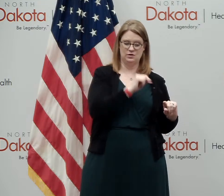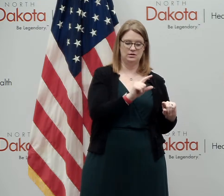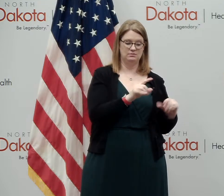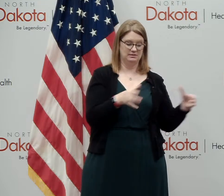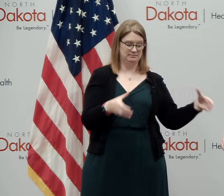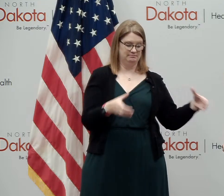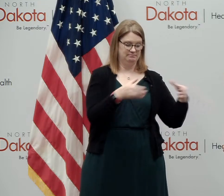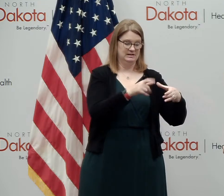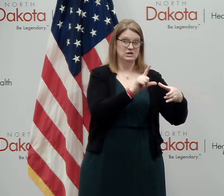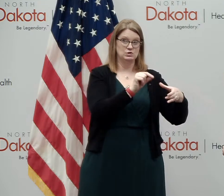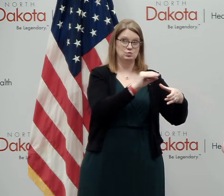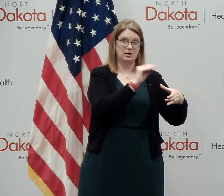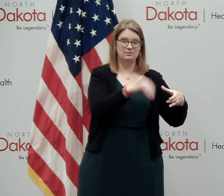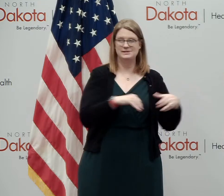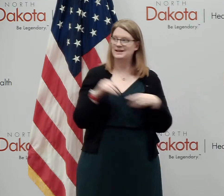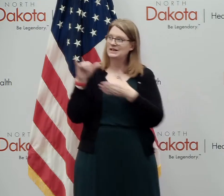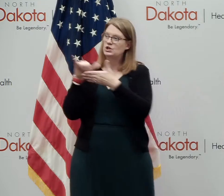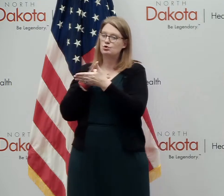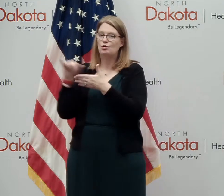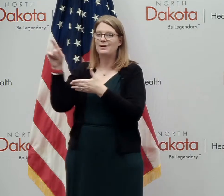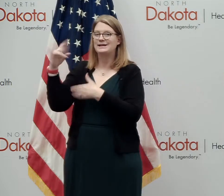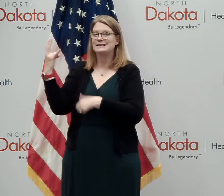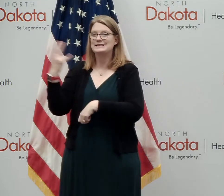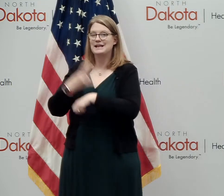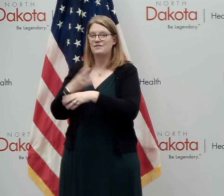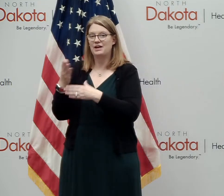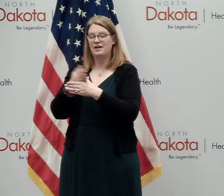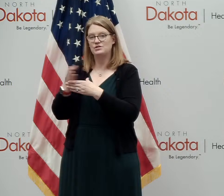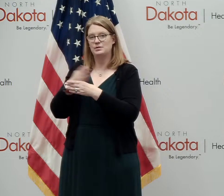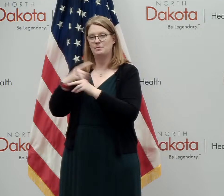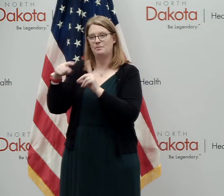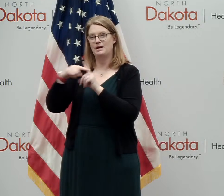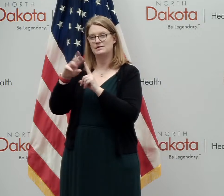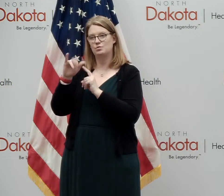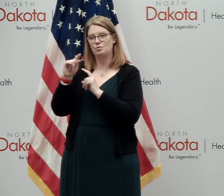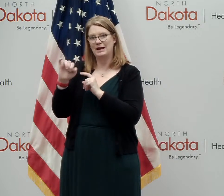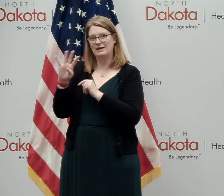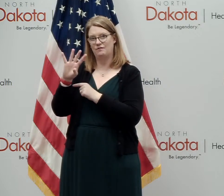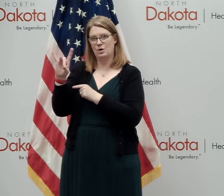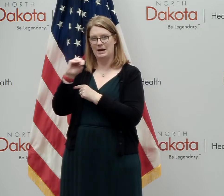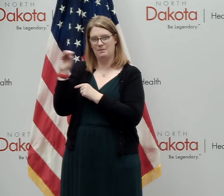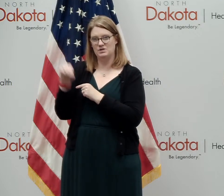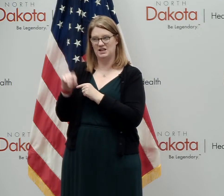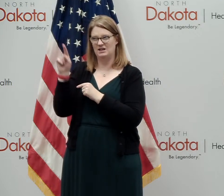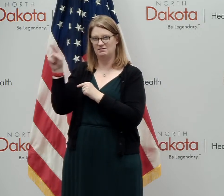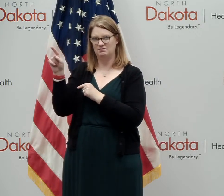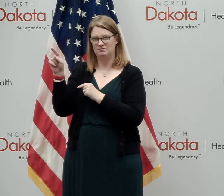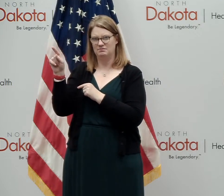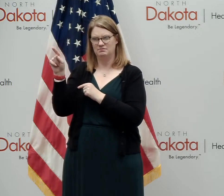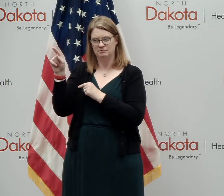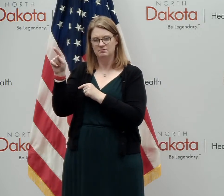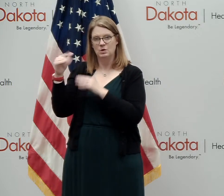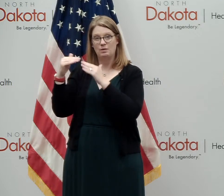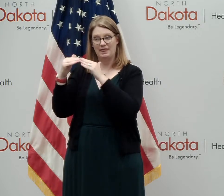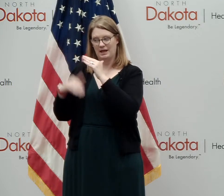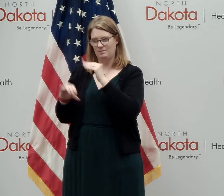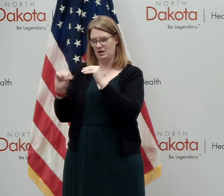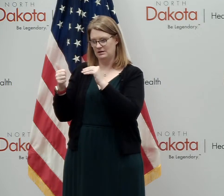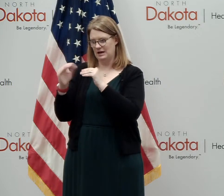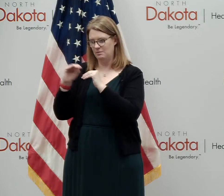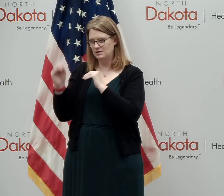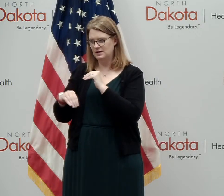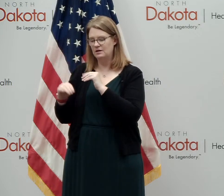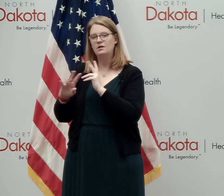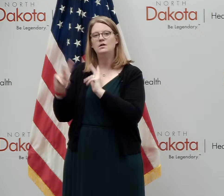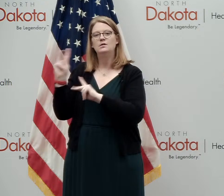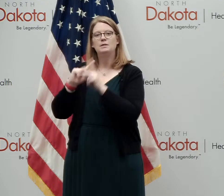while. New York in early April had a 7-day rolling average positivity rate of 48%. When they got below 10 is when people started